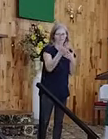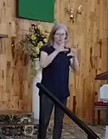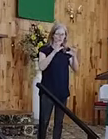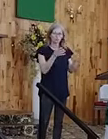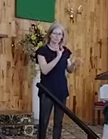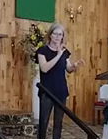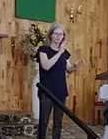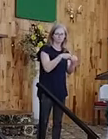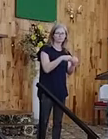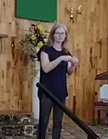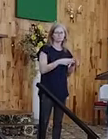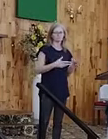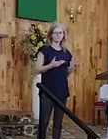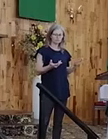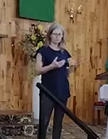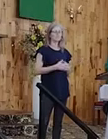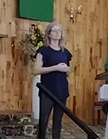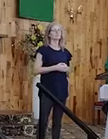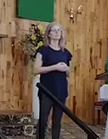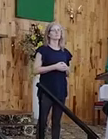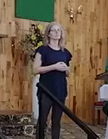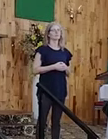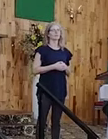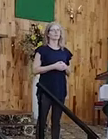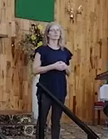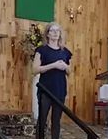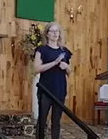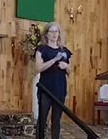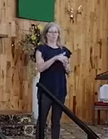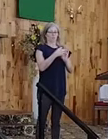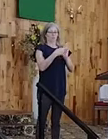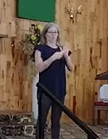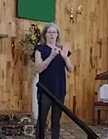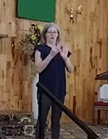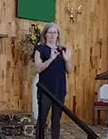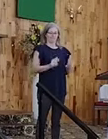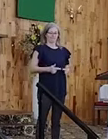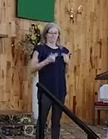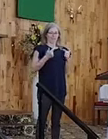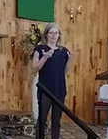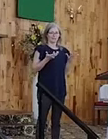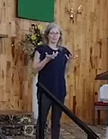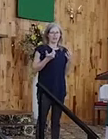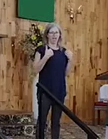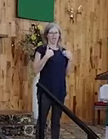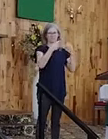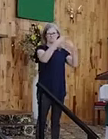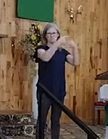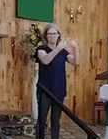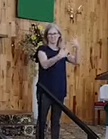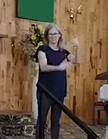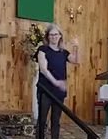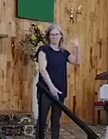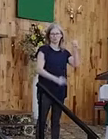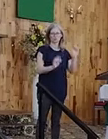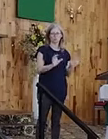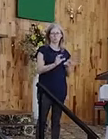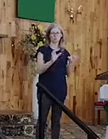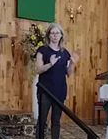Dominicans, Benedictines, or et cetera, et cetera. And that rule of life has a lot of things that we're supposed to do.